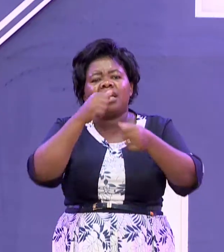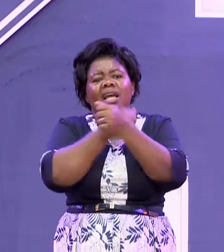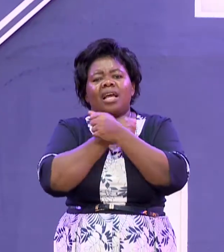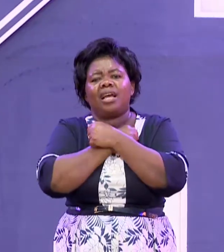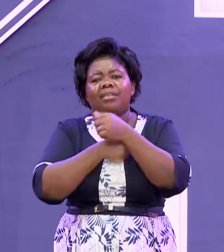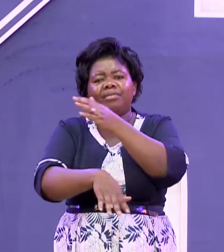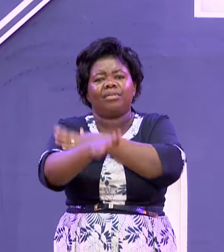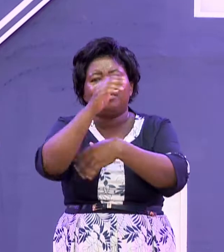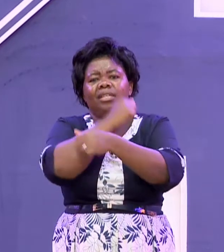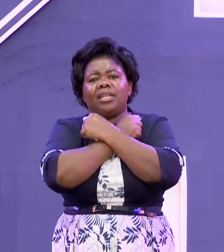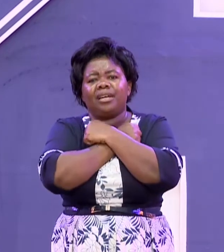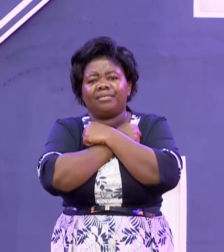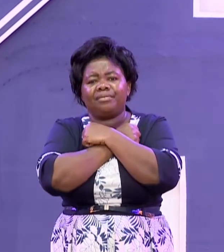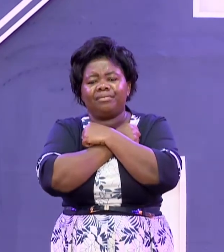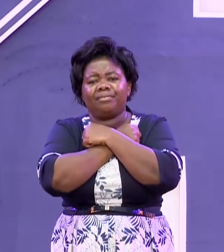love.